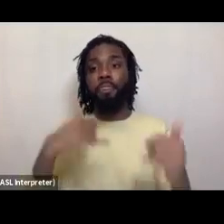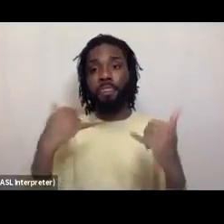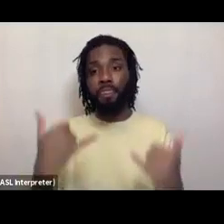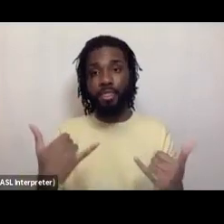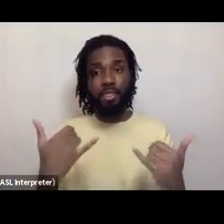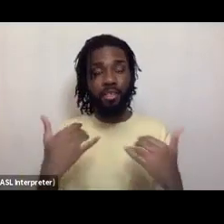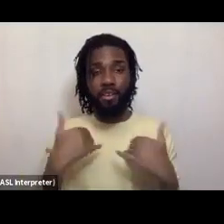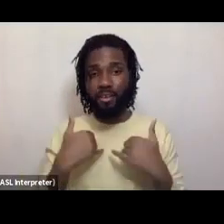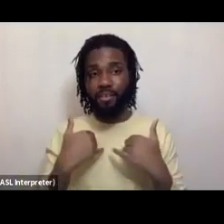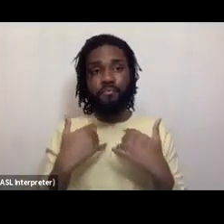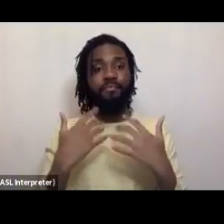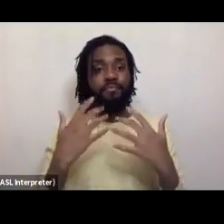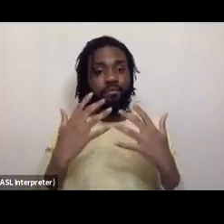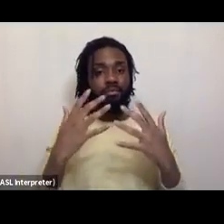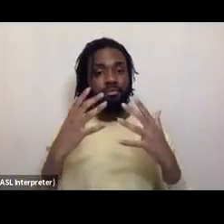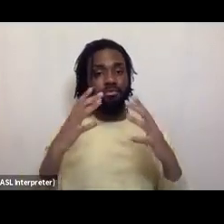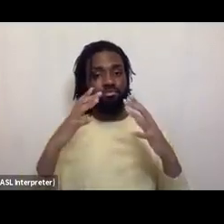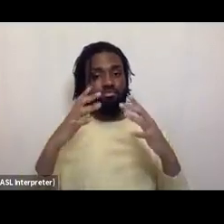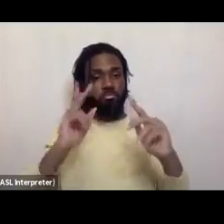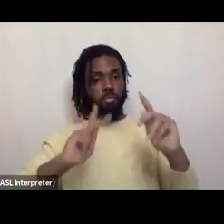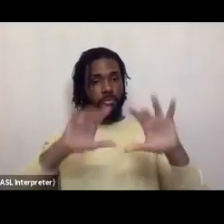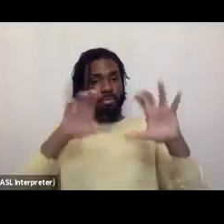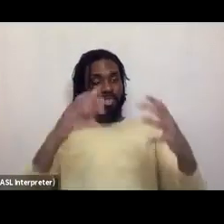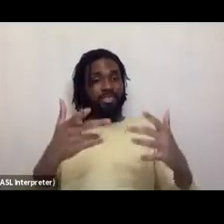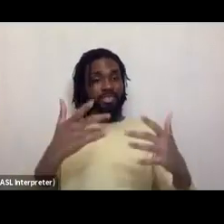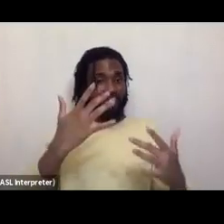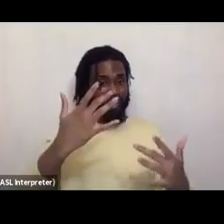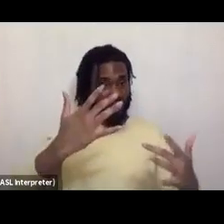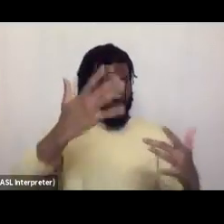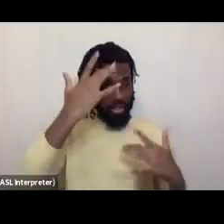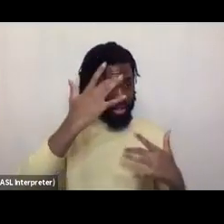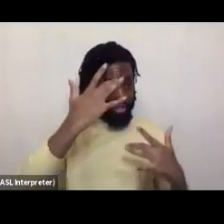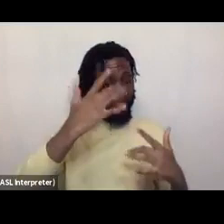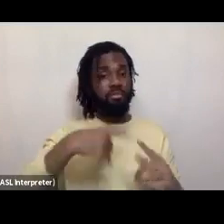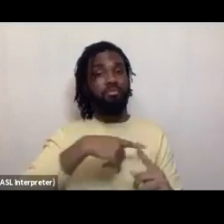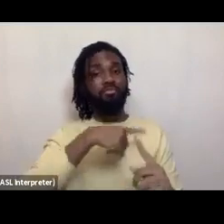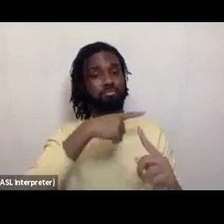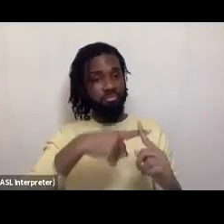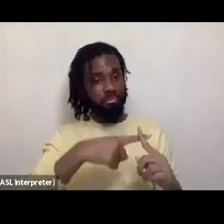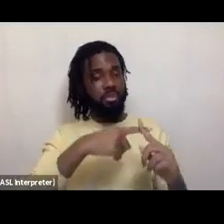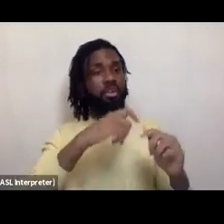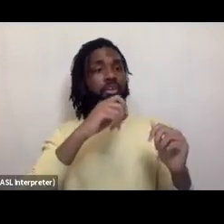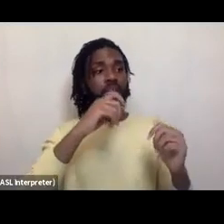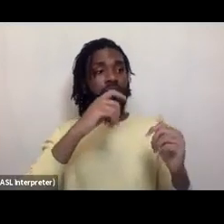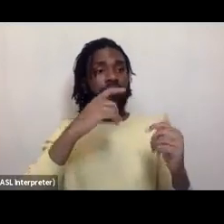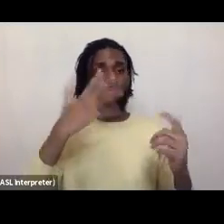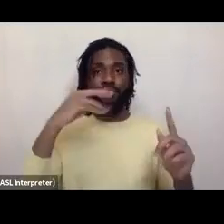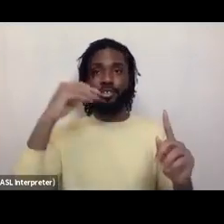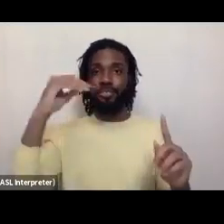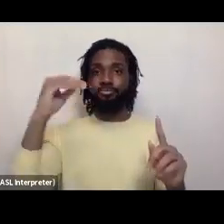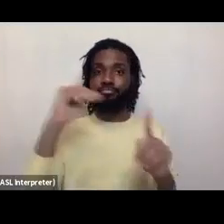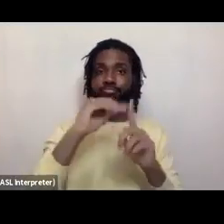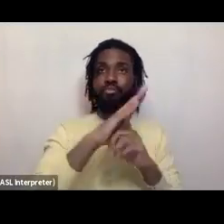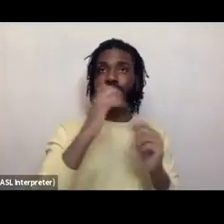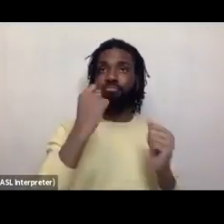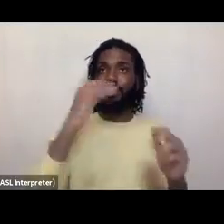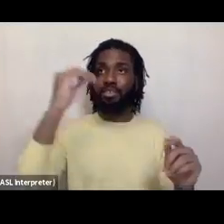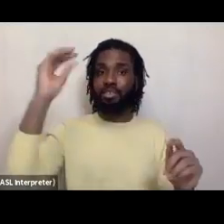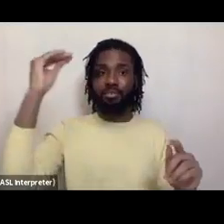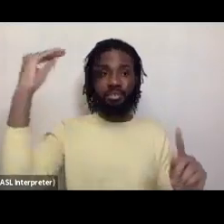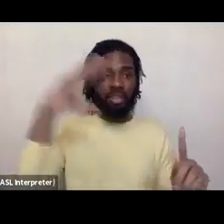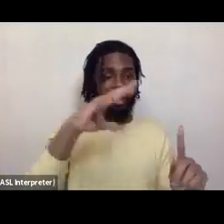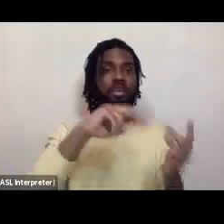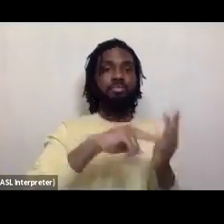a population that was ill and also subject to a lot of sunlight and becoming more ill. And